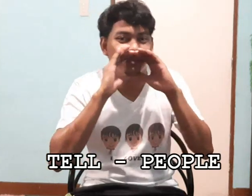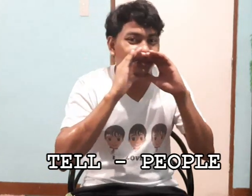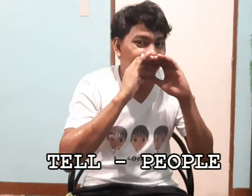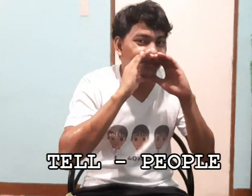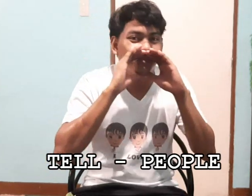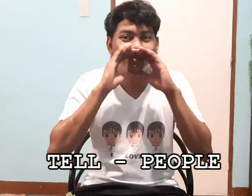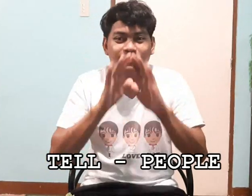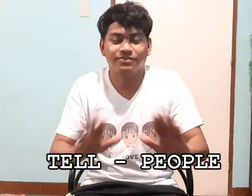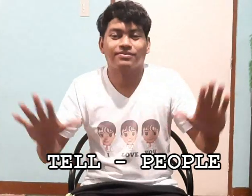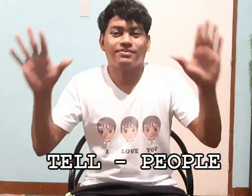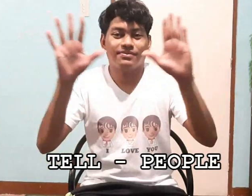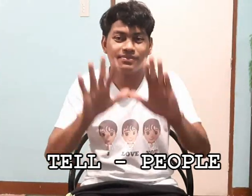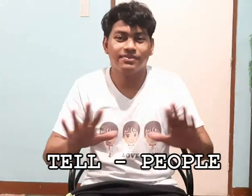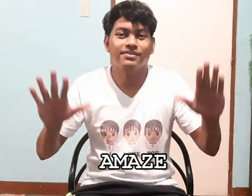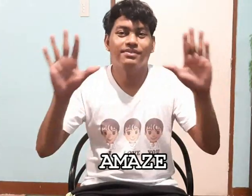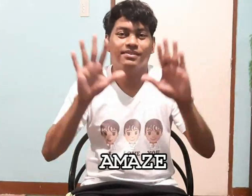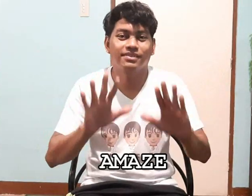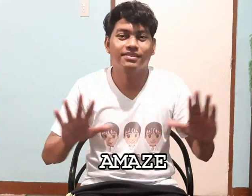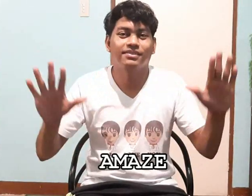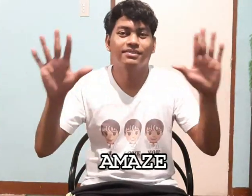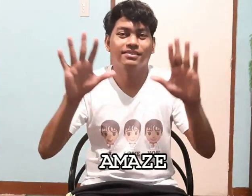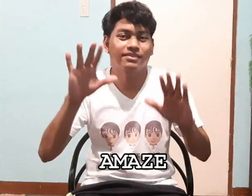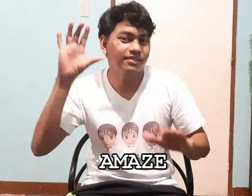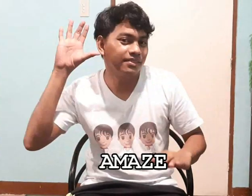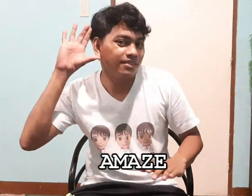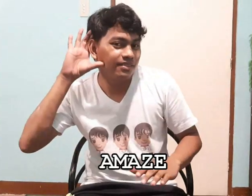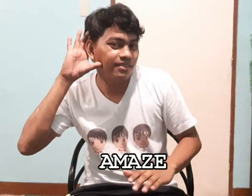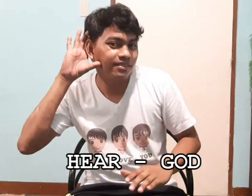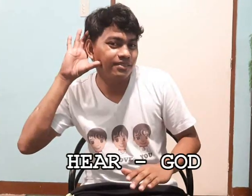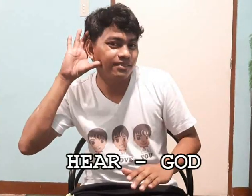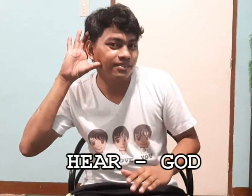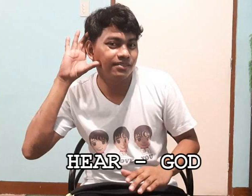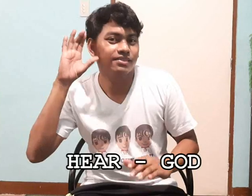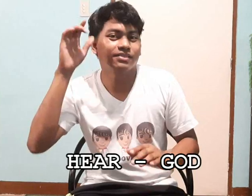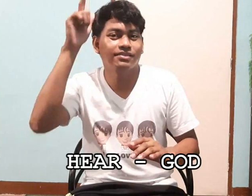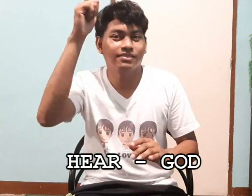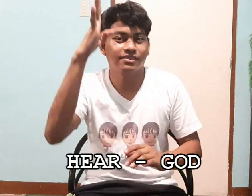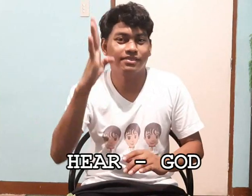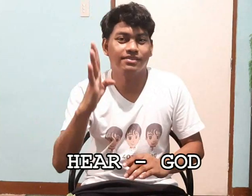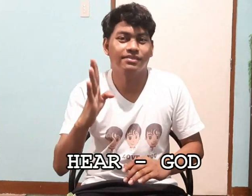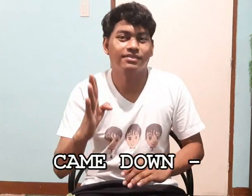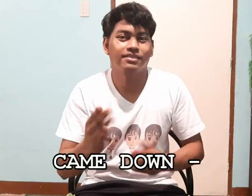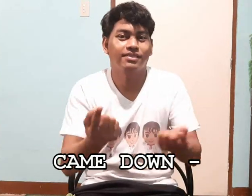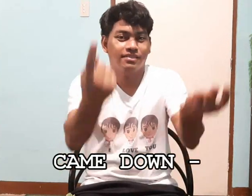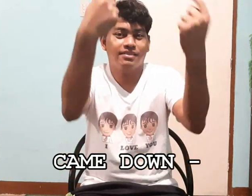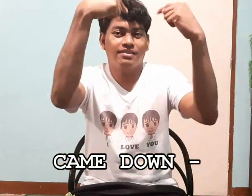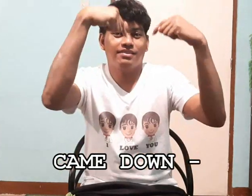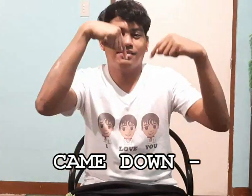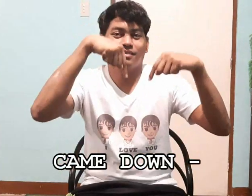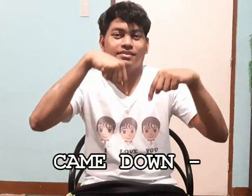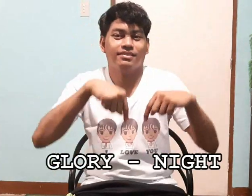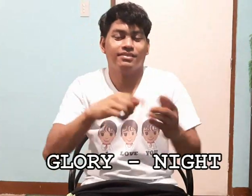All were amazed when they heard how God came down on a glorious